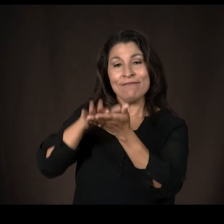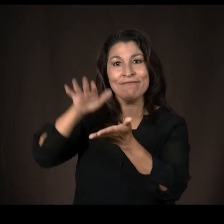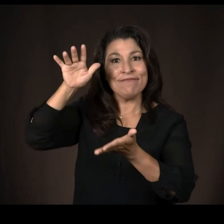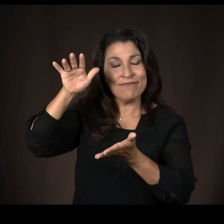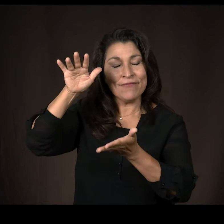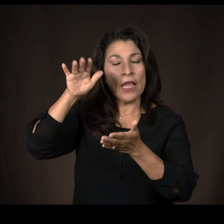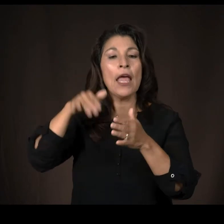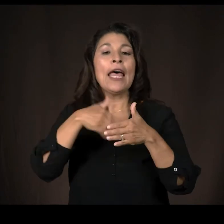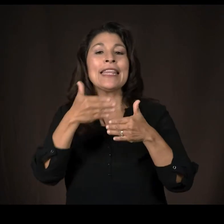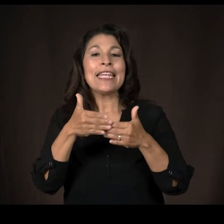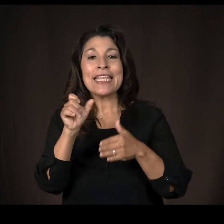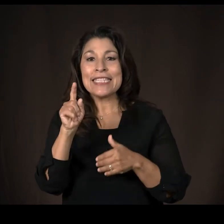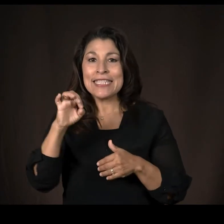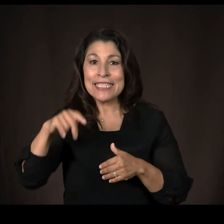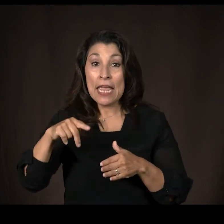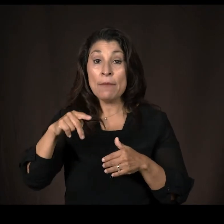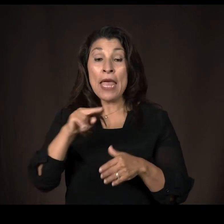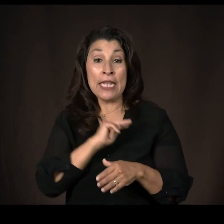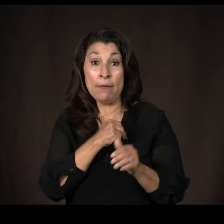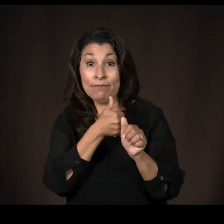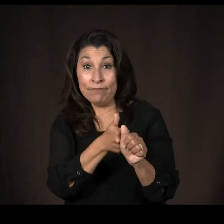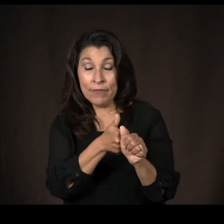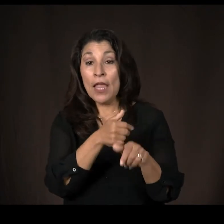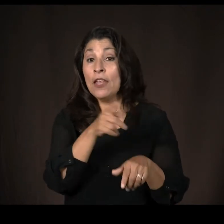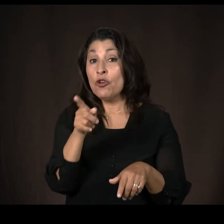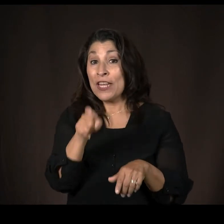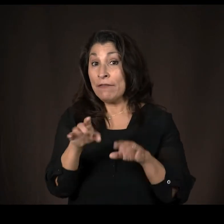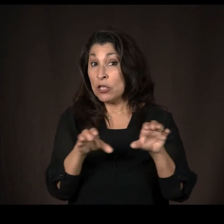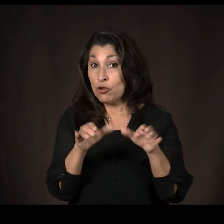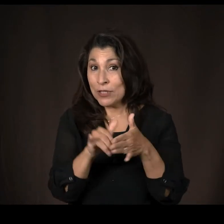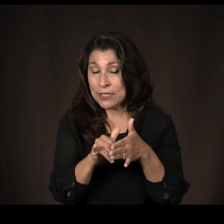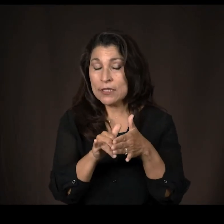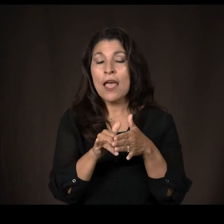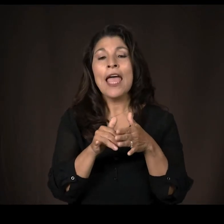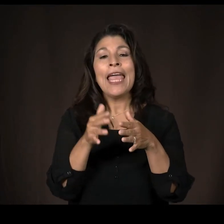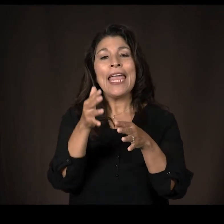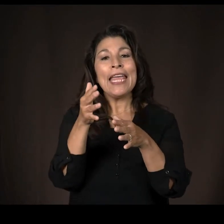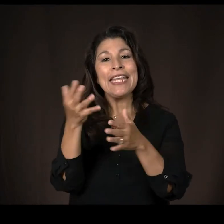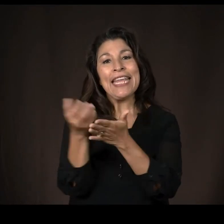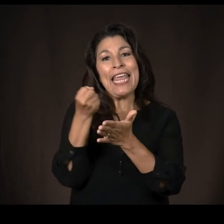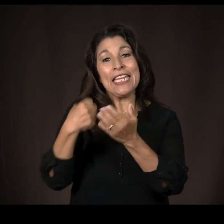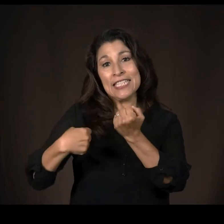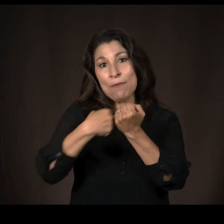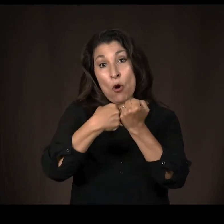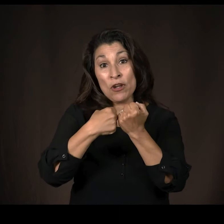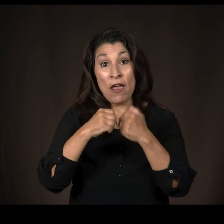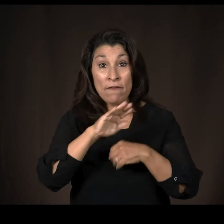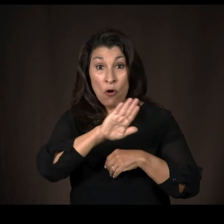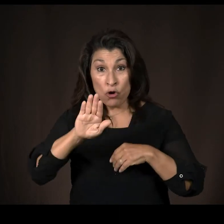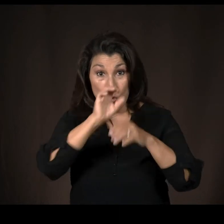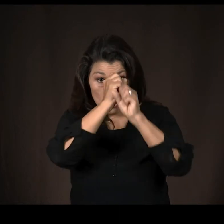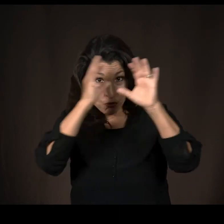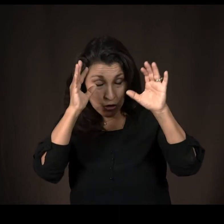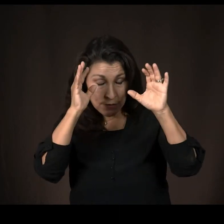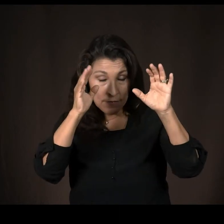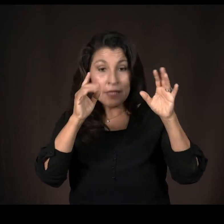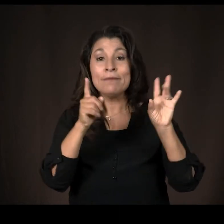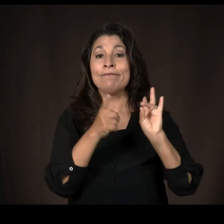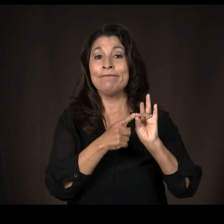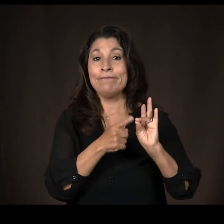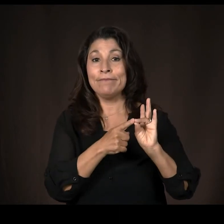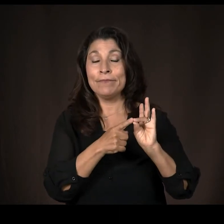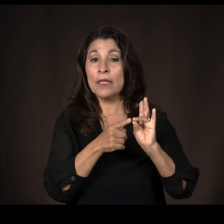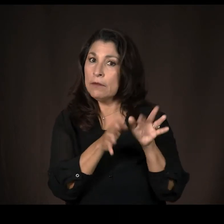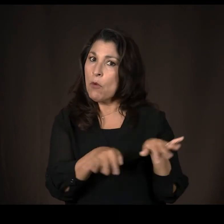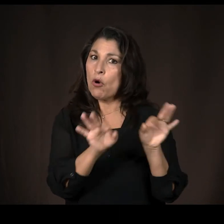Now here's the next step that Nehemiah took, and you're going to need to do this in getting support for your dream. Number 7, very